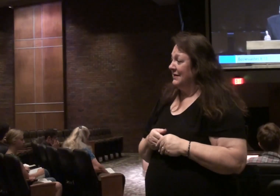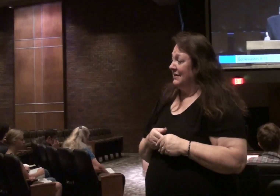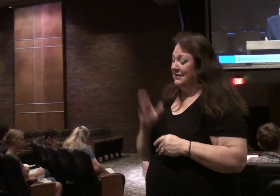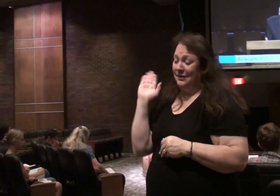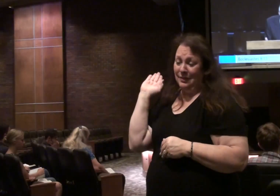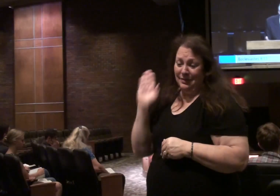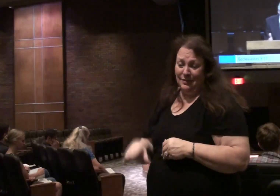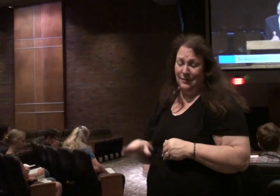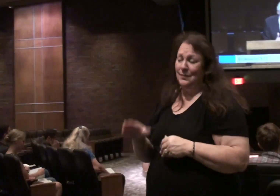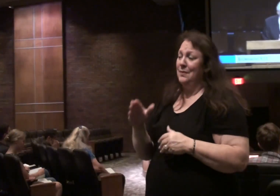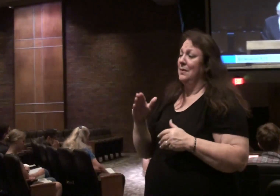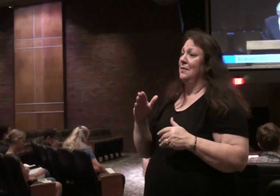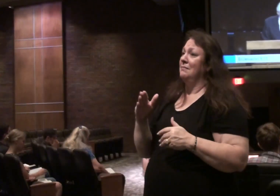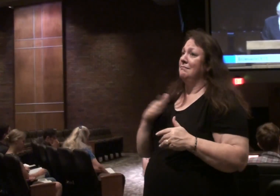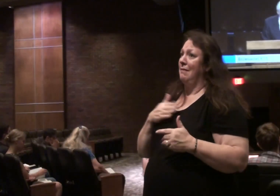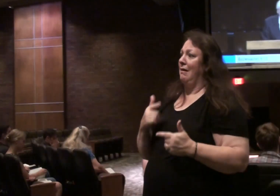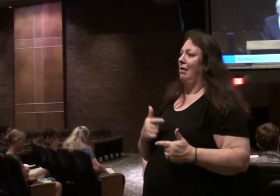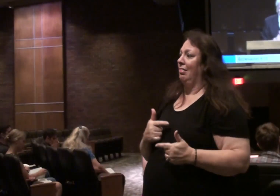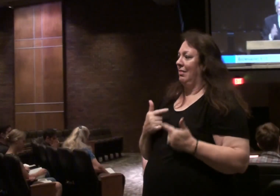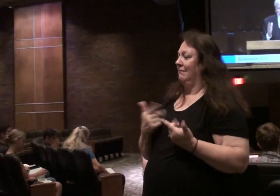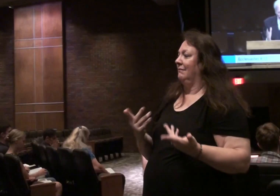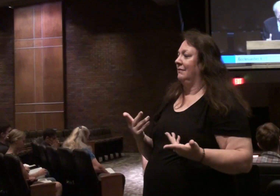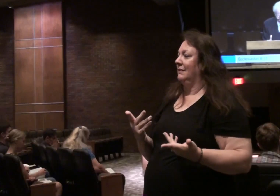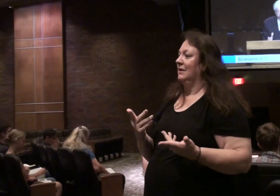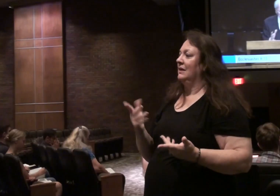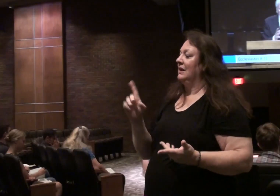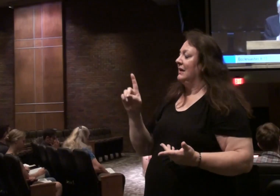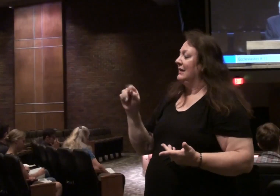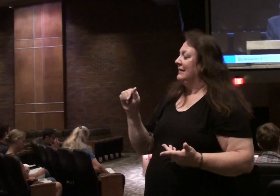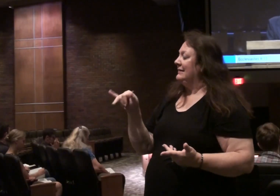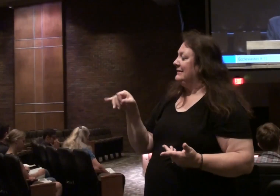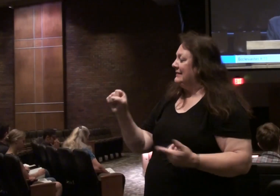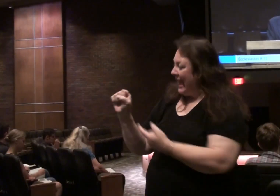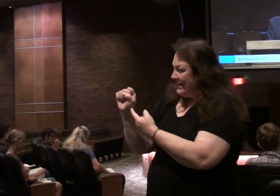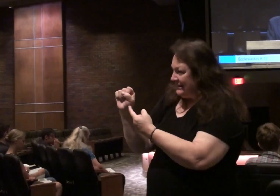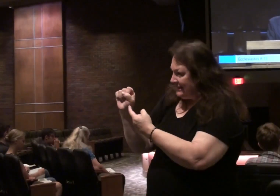Throughout the days of his life,